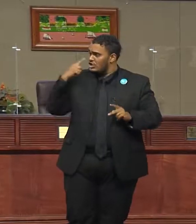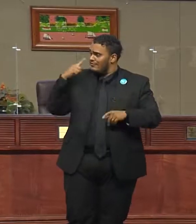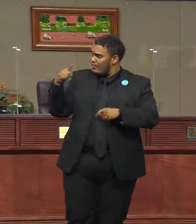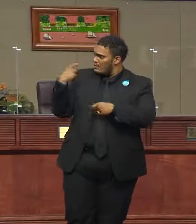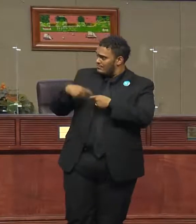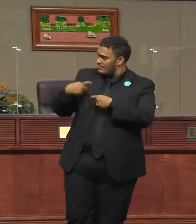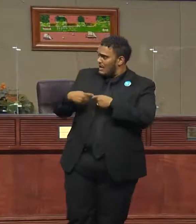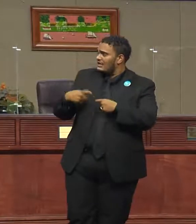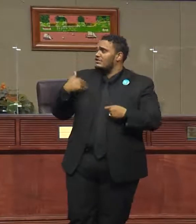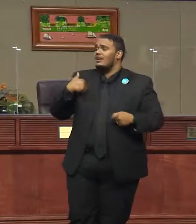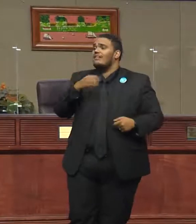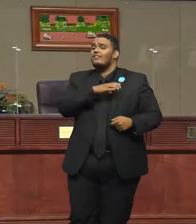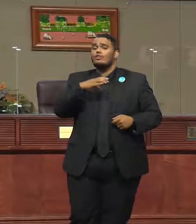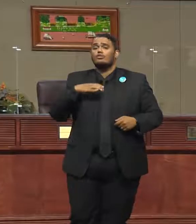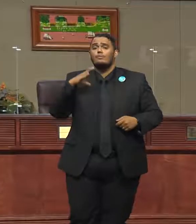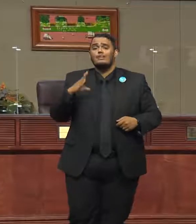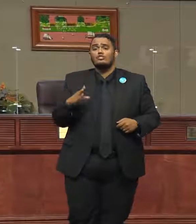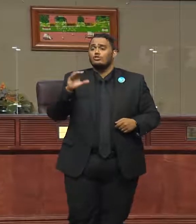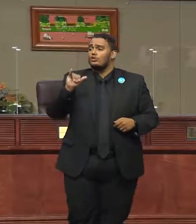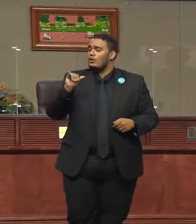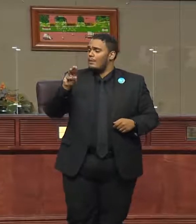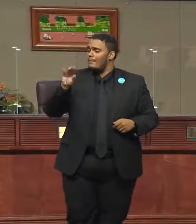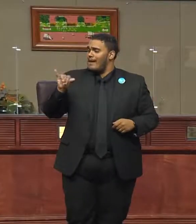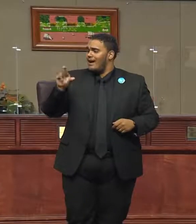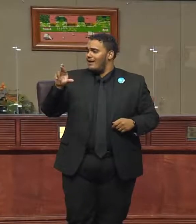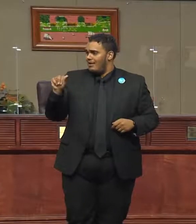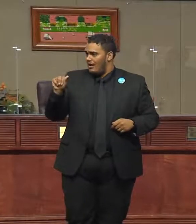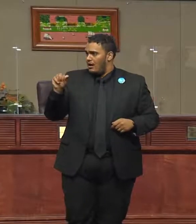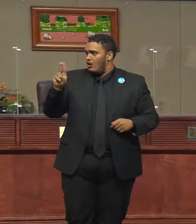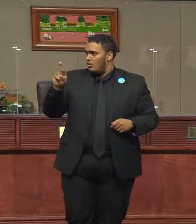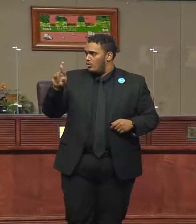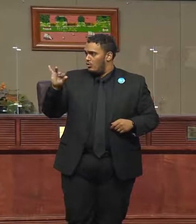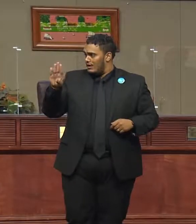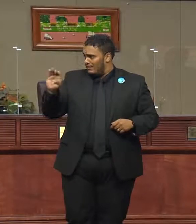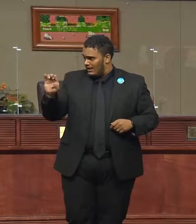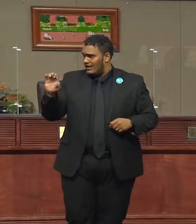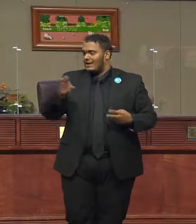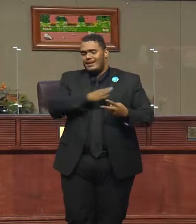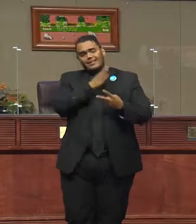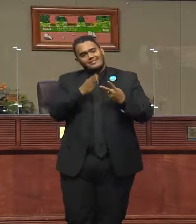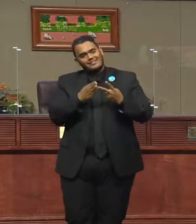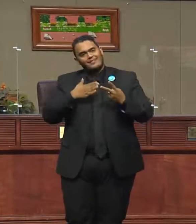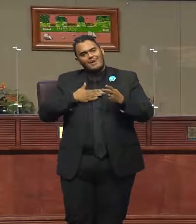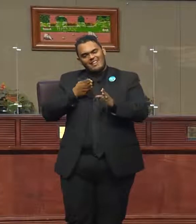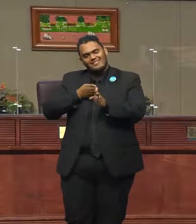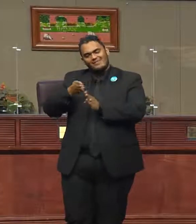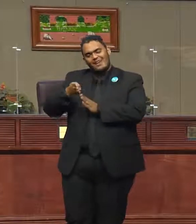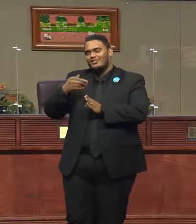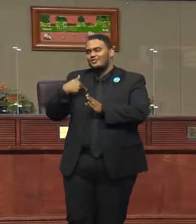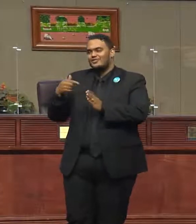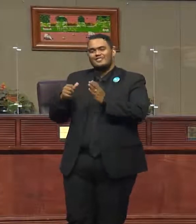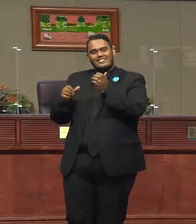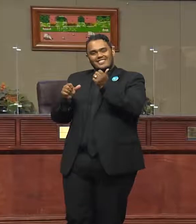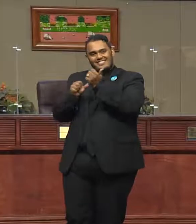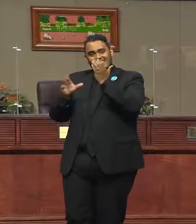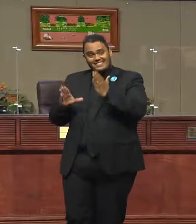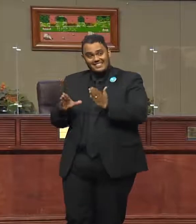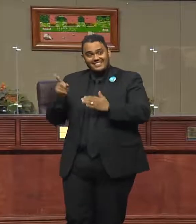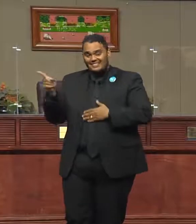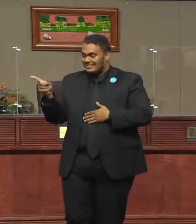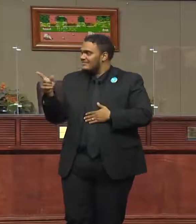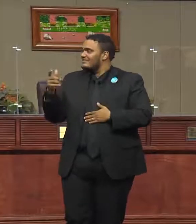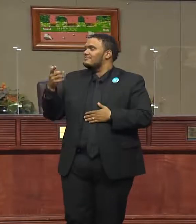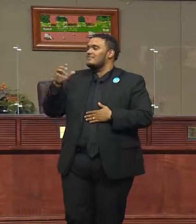Myra Uribe. We have my special assistant, Ms. Ilia Torres. I don't see Commissioner